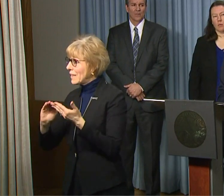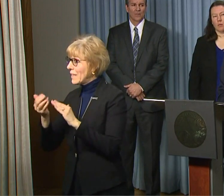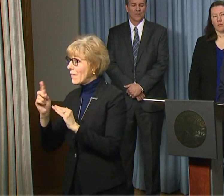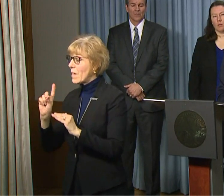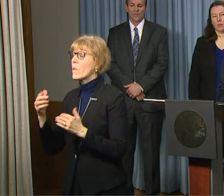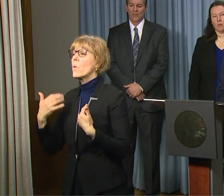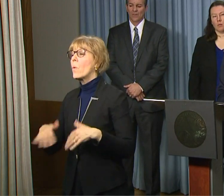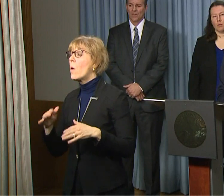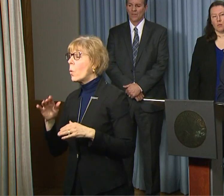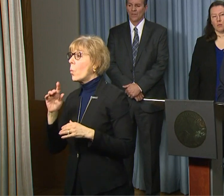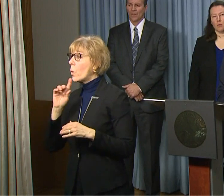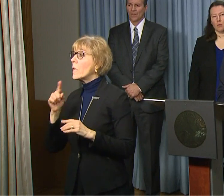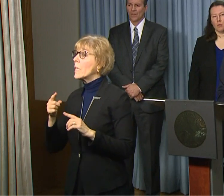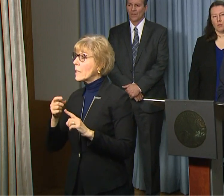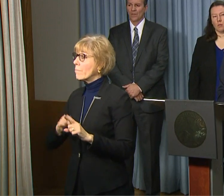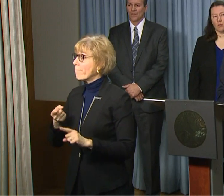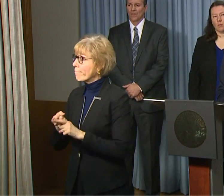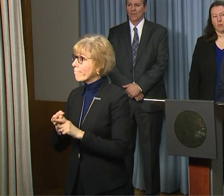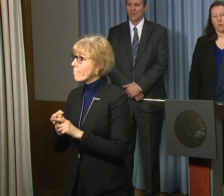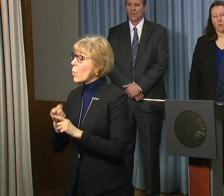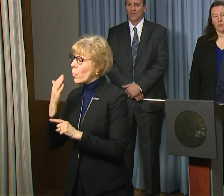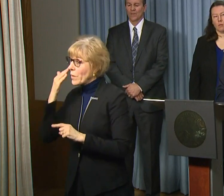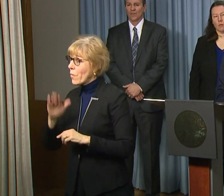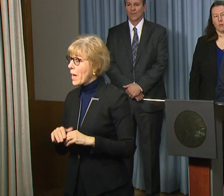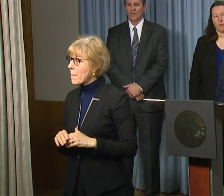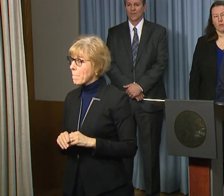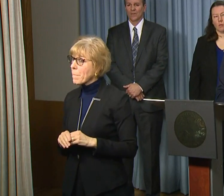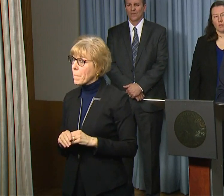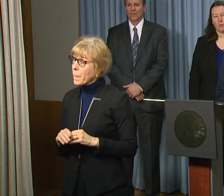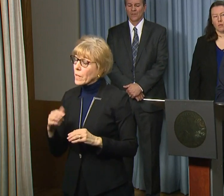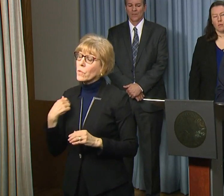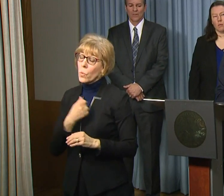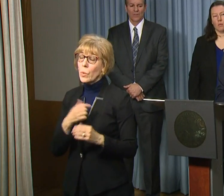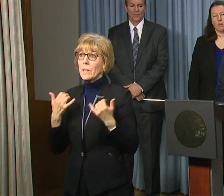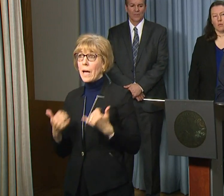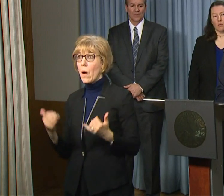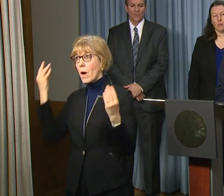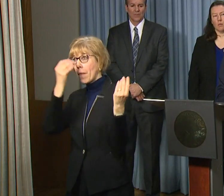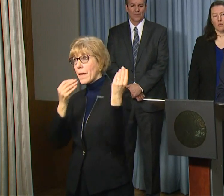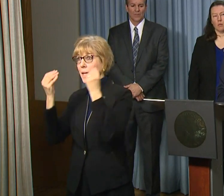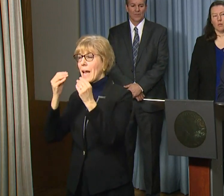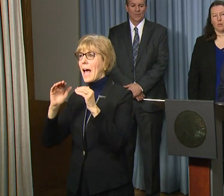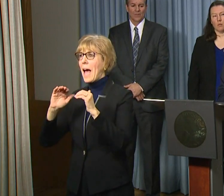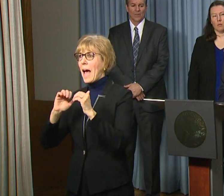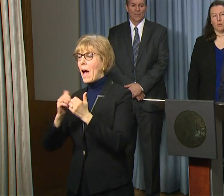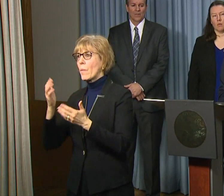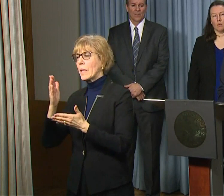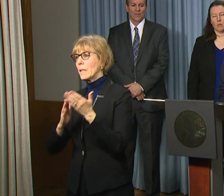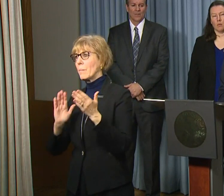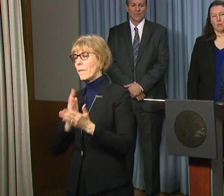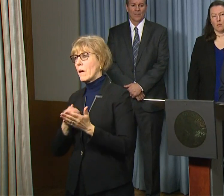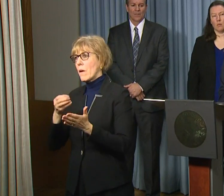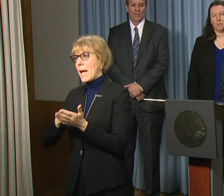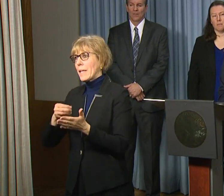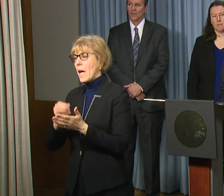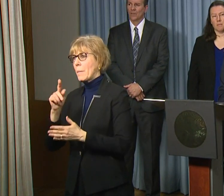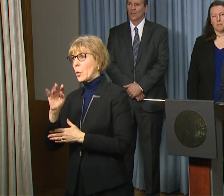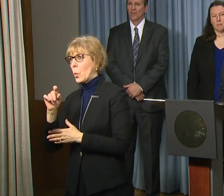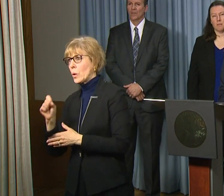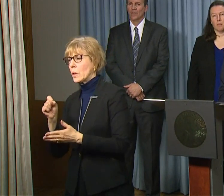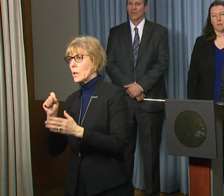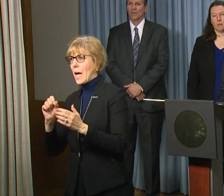very major way, and we know that. And so we're already thinking about how we can beef up some of those tools and deploy them immediately to